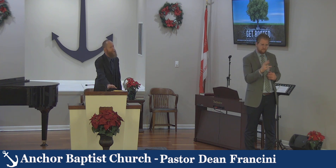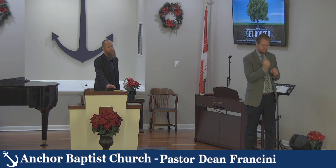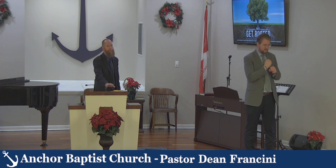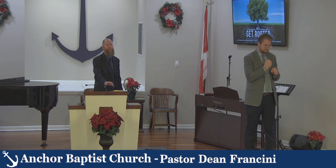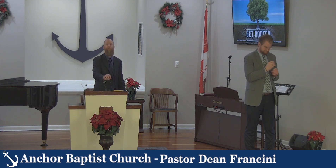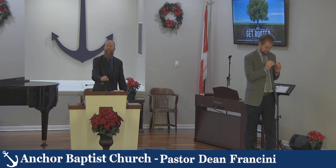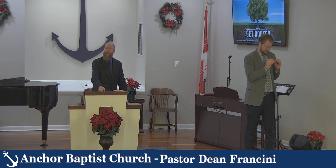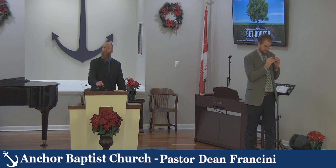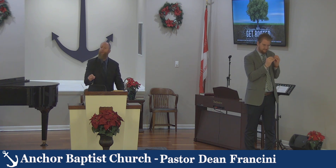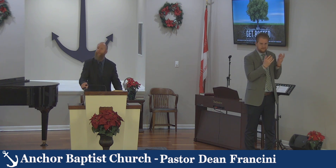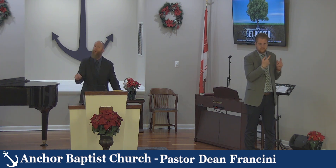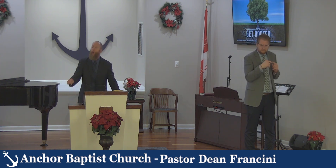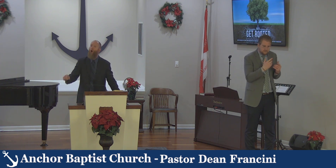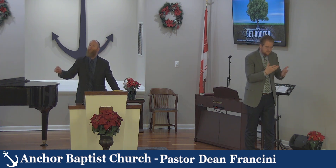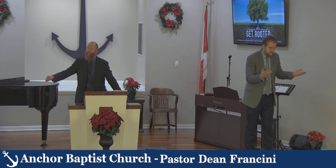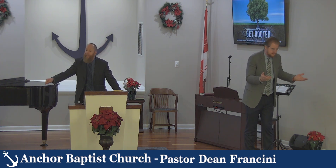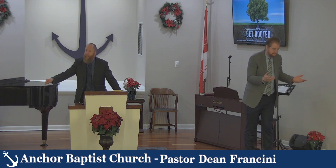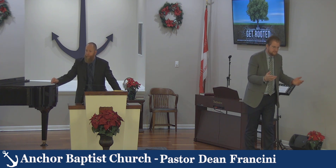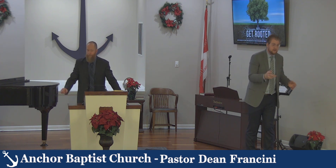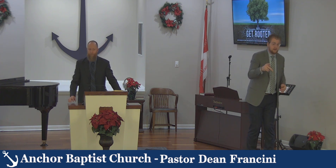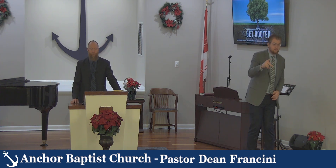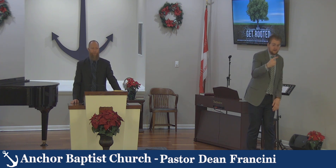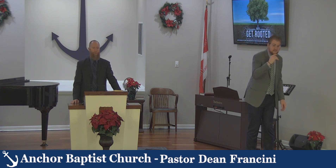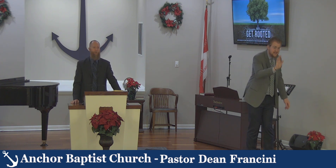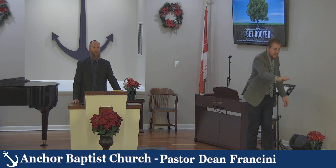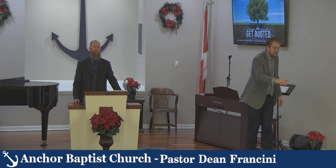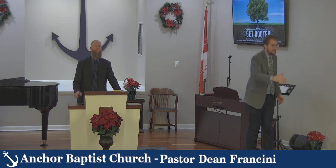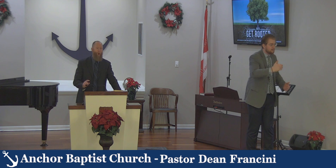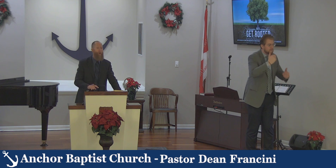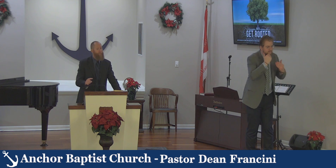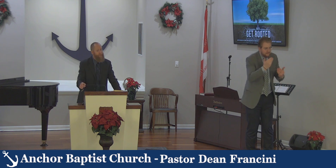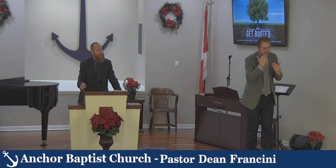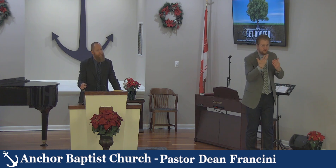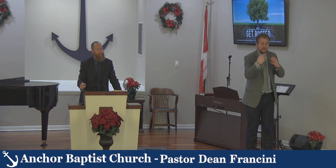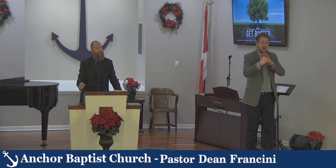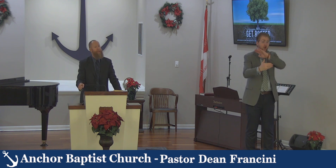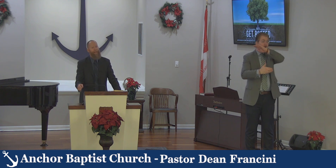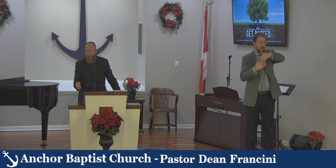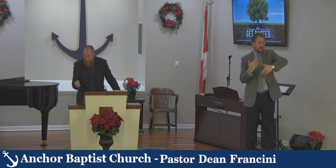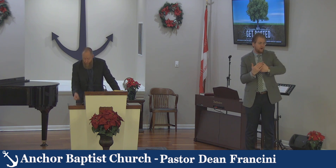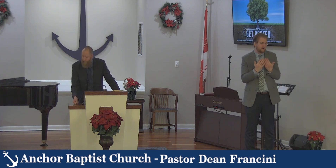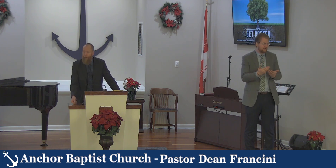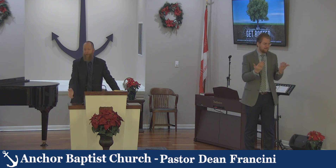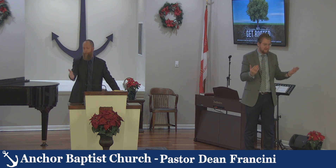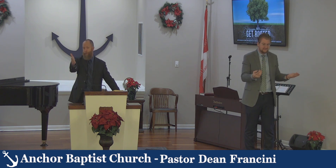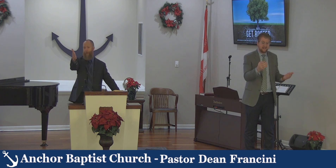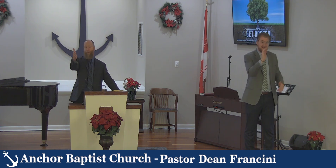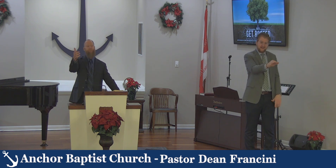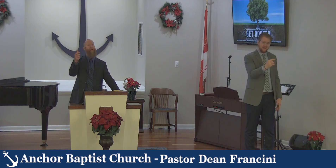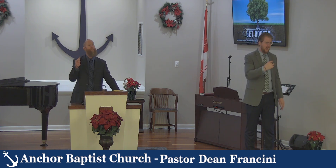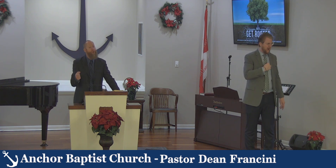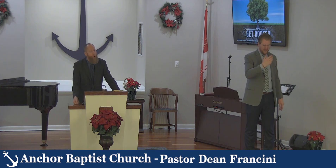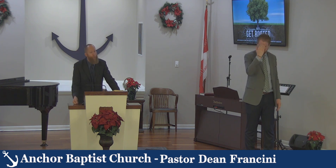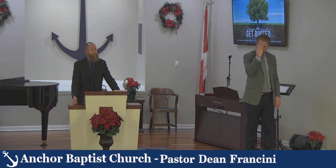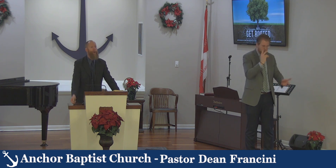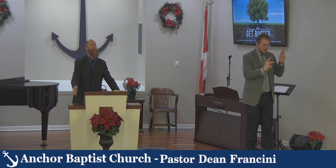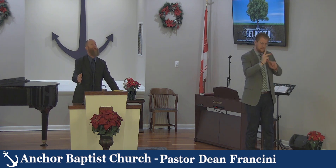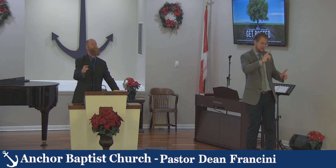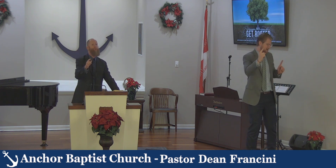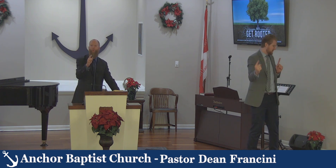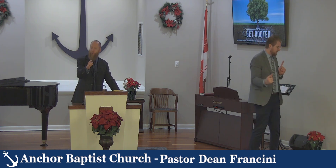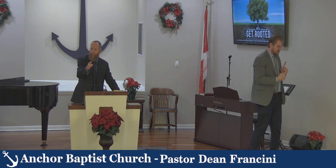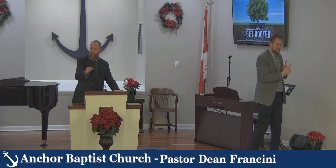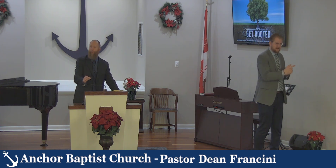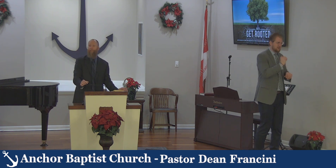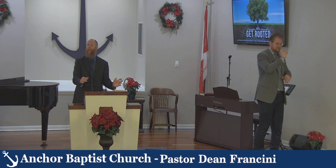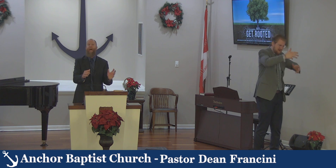telling them, listen, be thankful in all things. What Paul is telling them, hey, I know they're coming into your house. I know that they're not letting